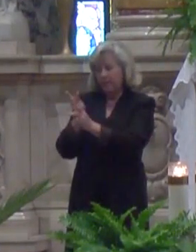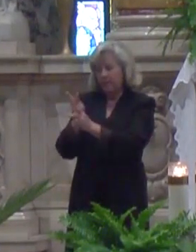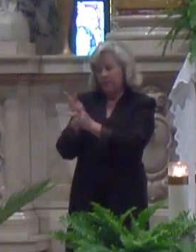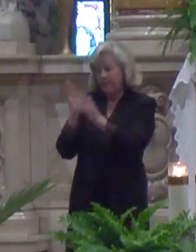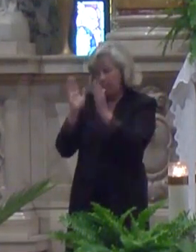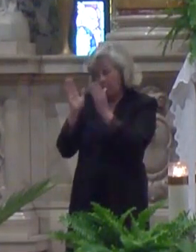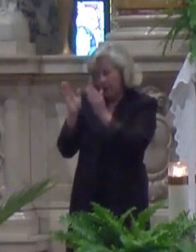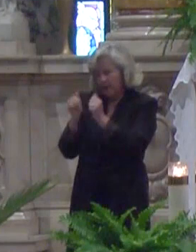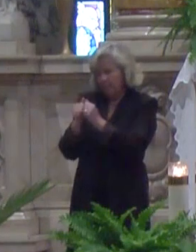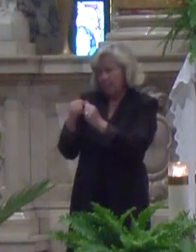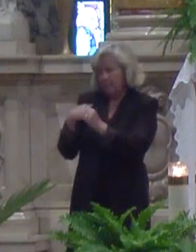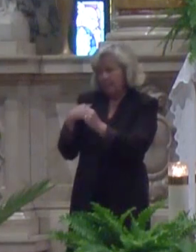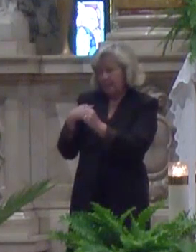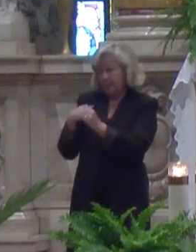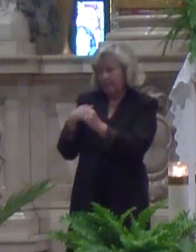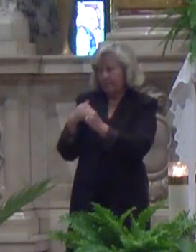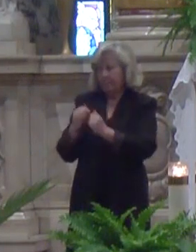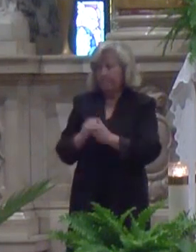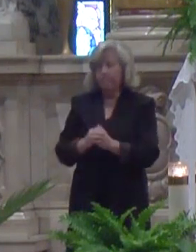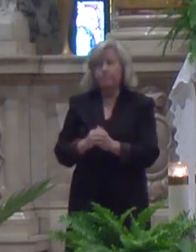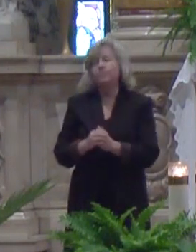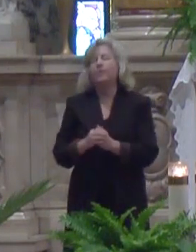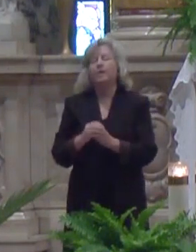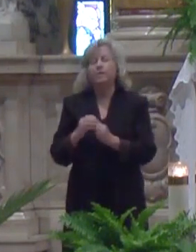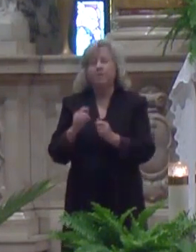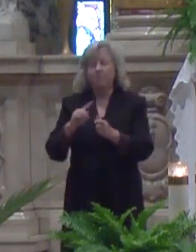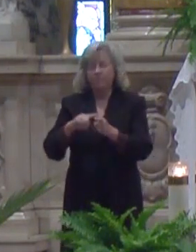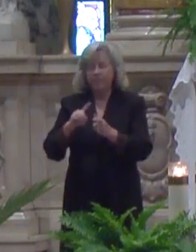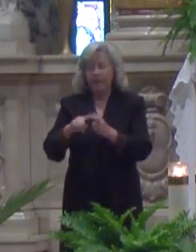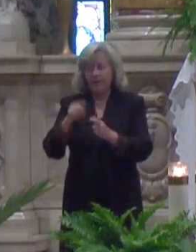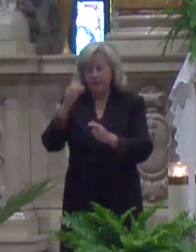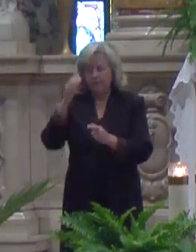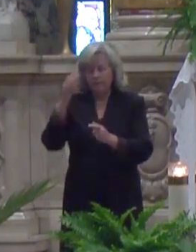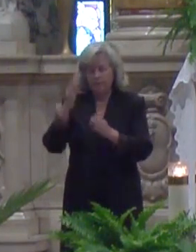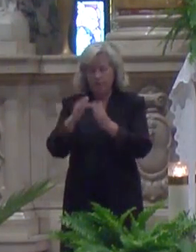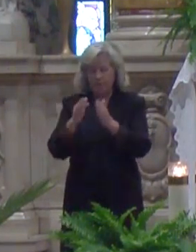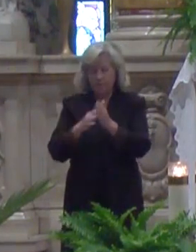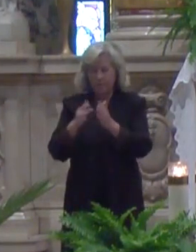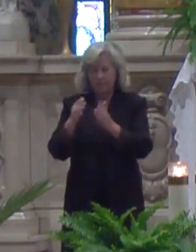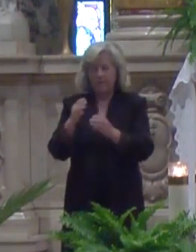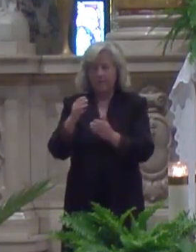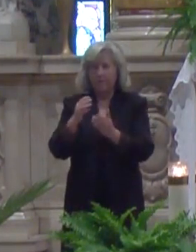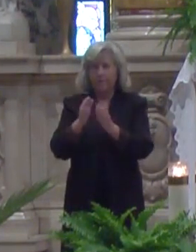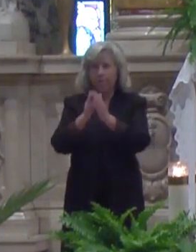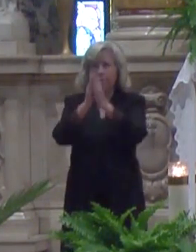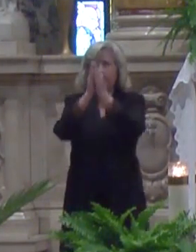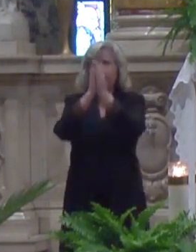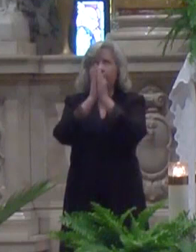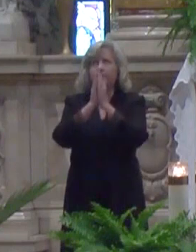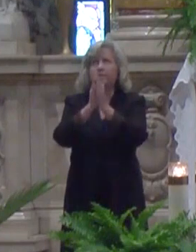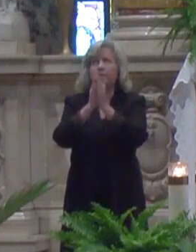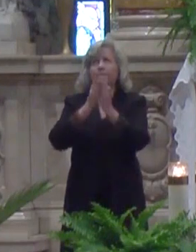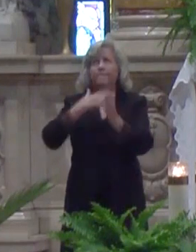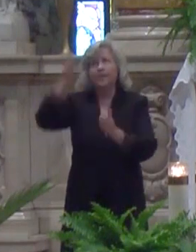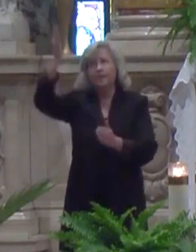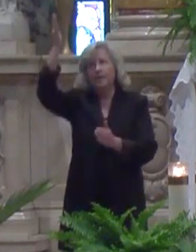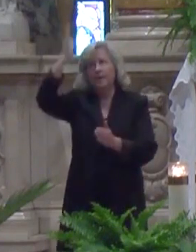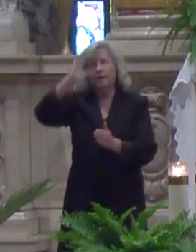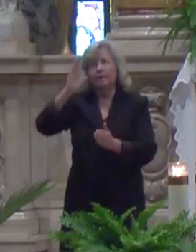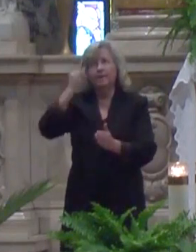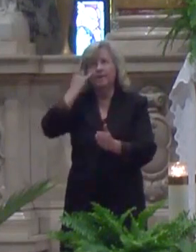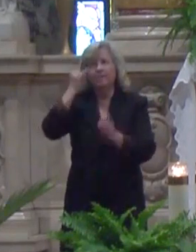me. He advanced a little and fell prostrate in prayer, saying, My Father, if it is